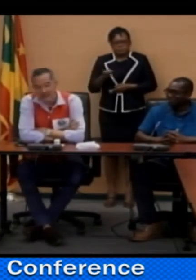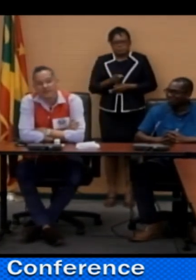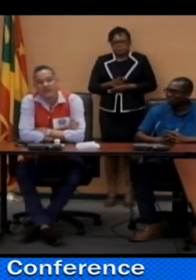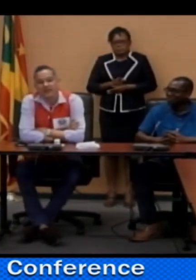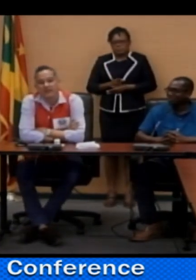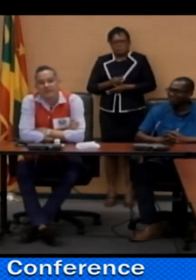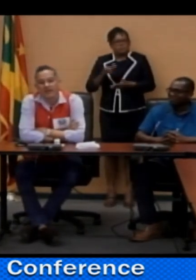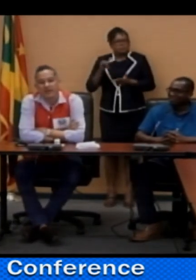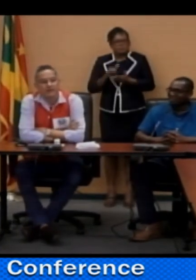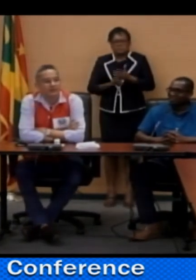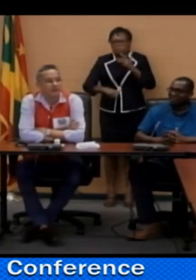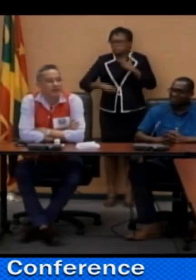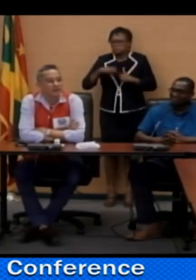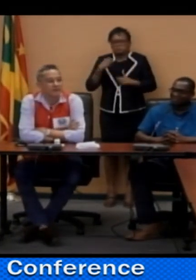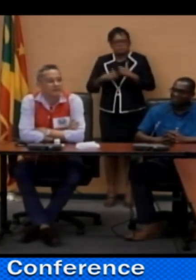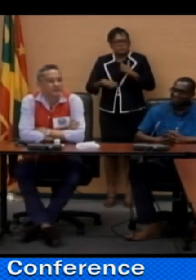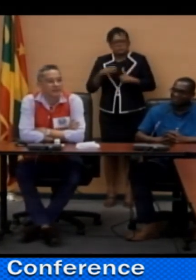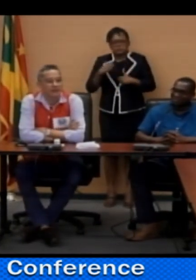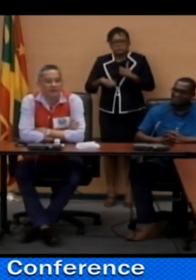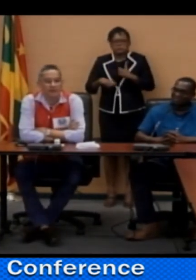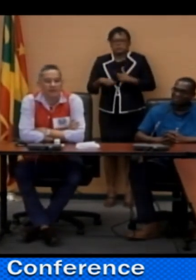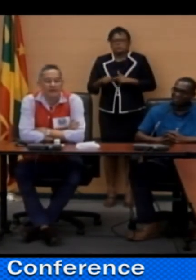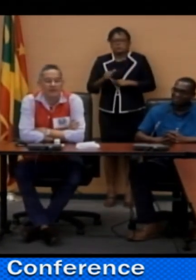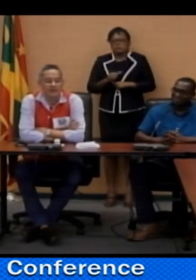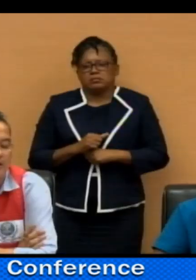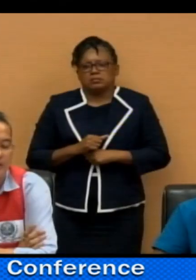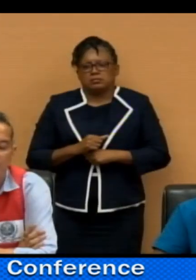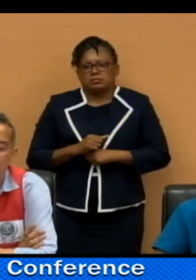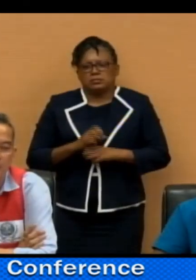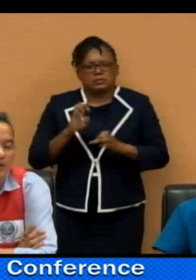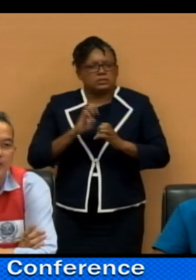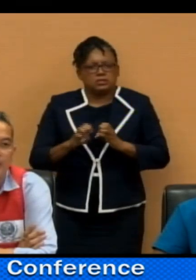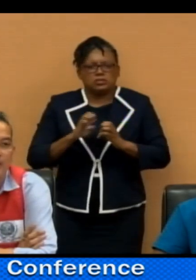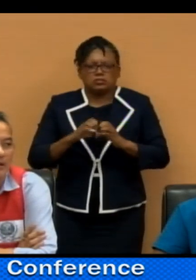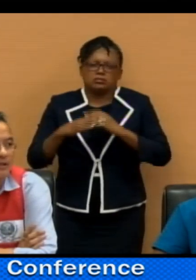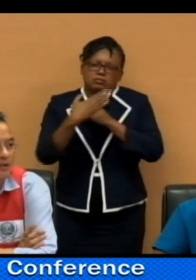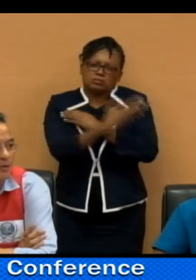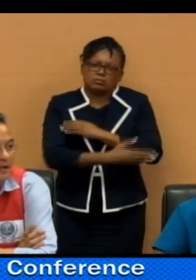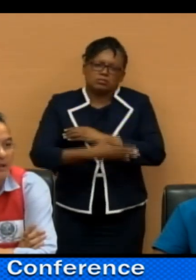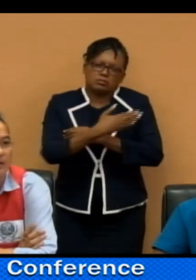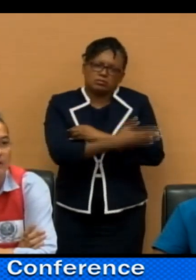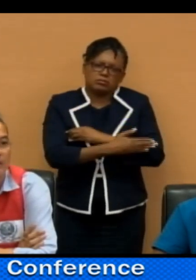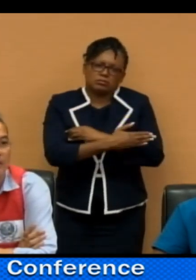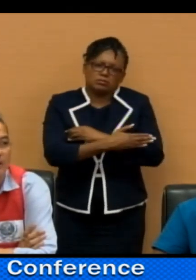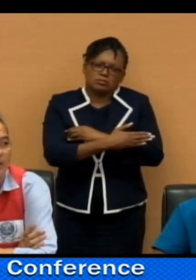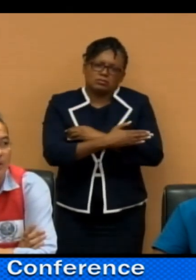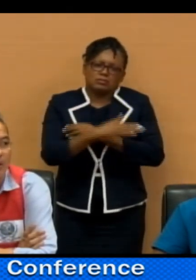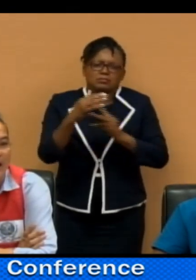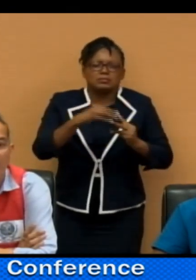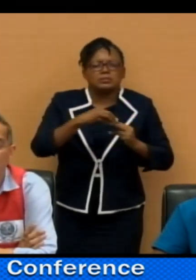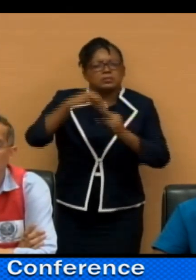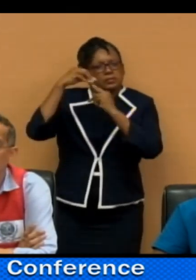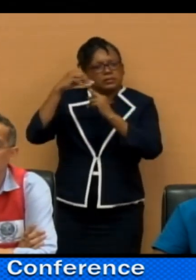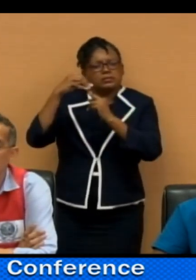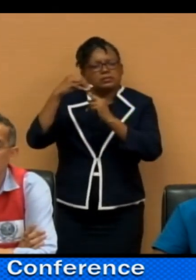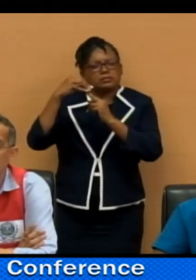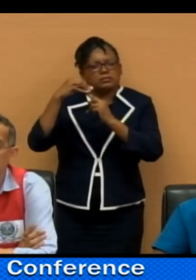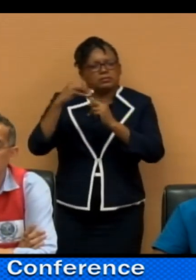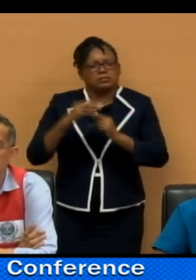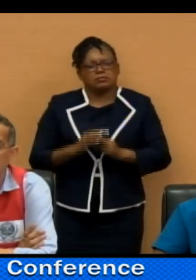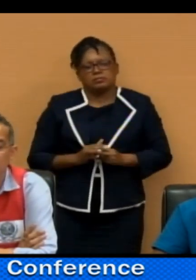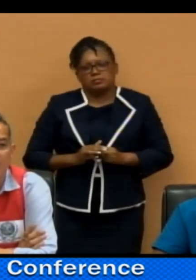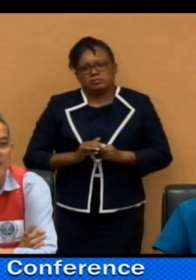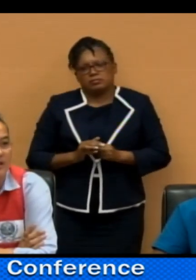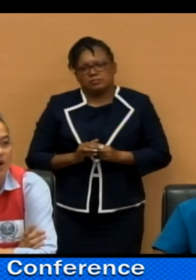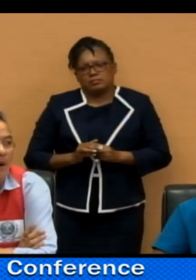It's a difficulty because of each country is unique. While